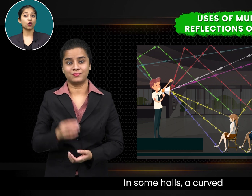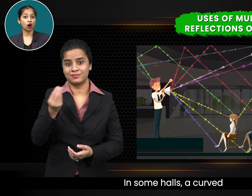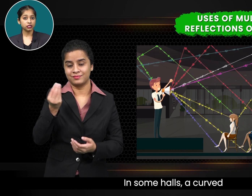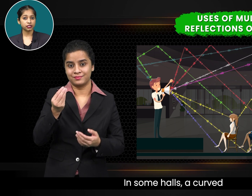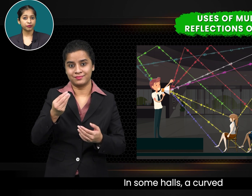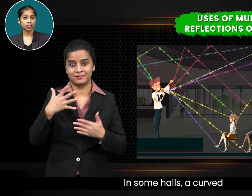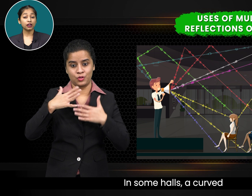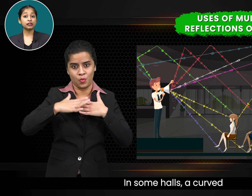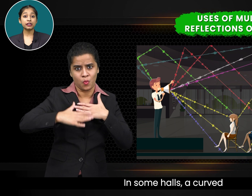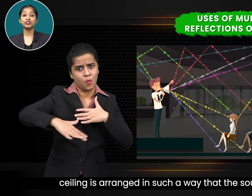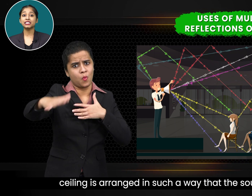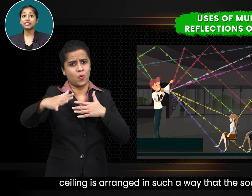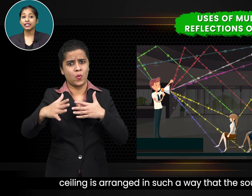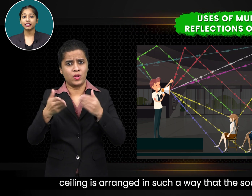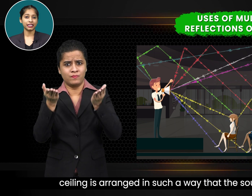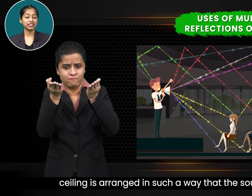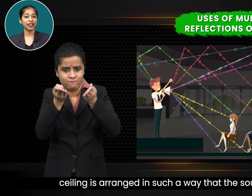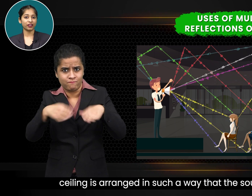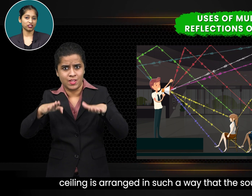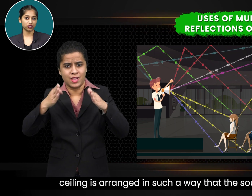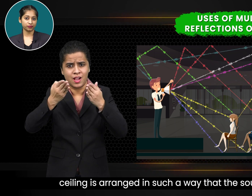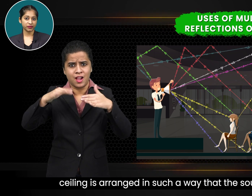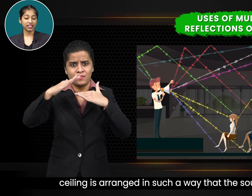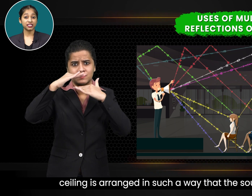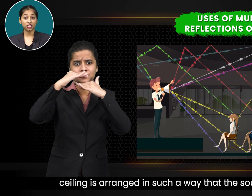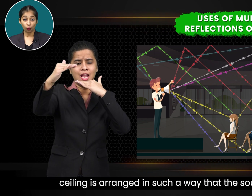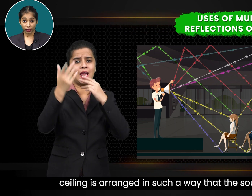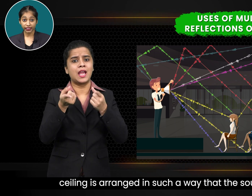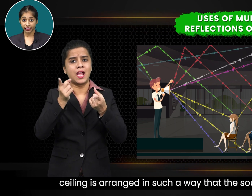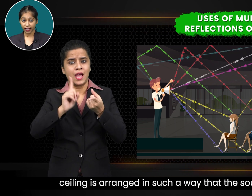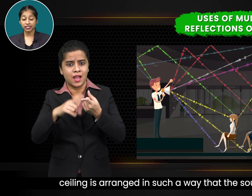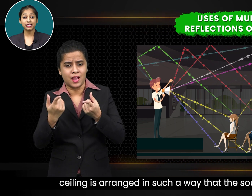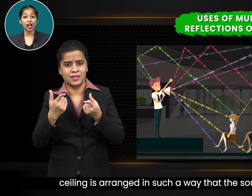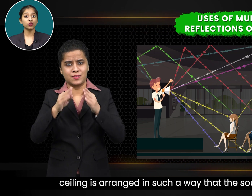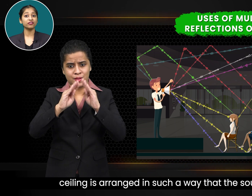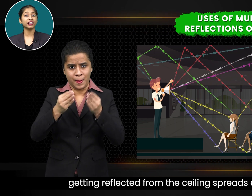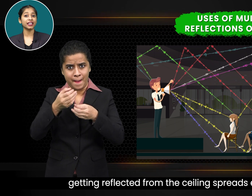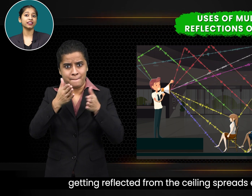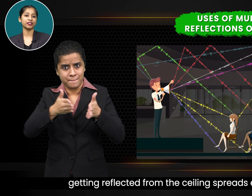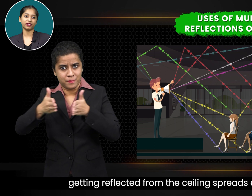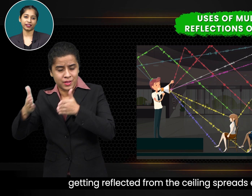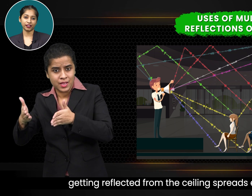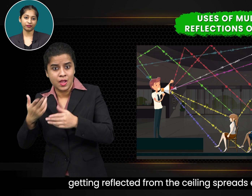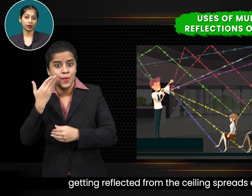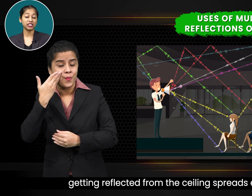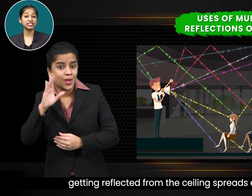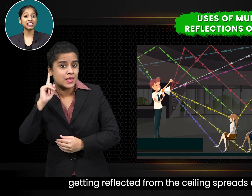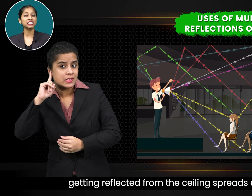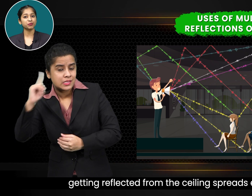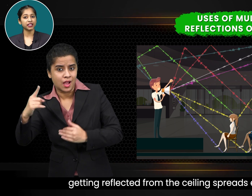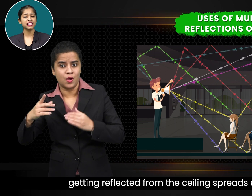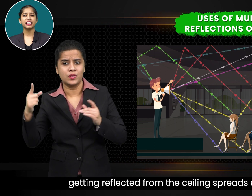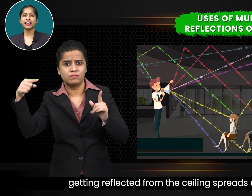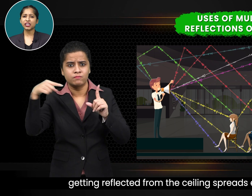In some halls, a curved ceiling is arranged in such a way that the sound after getting reflected from the